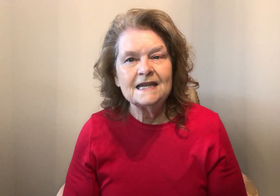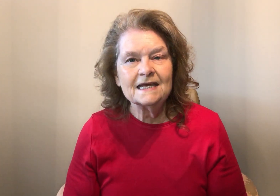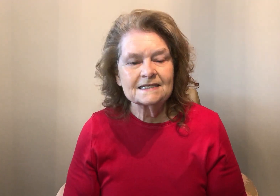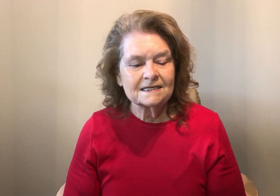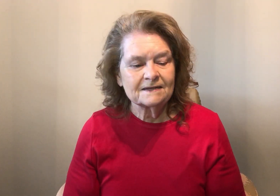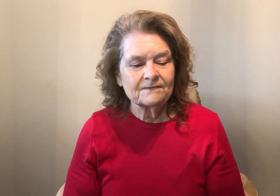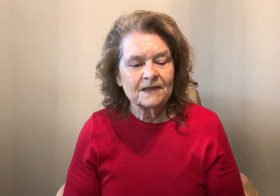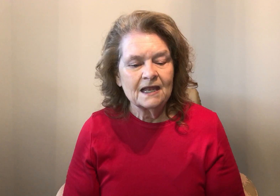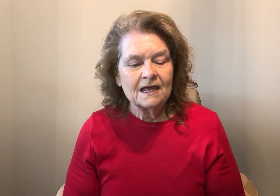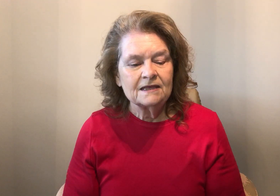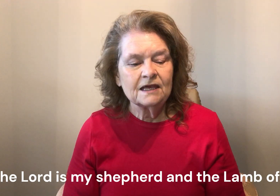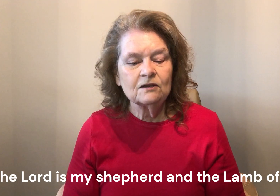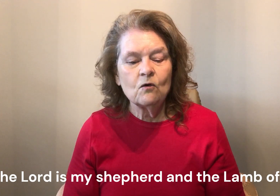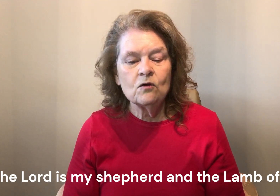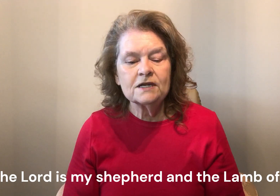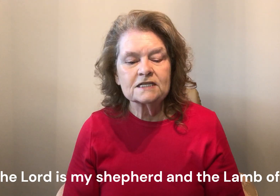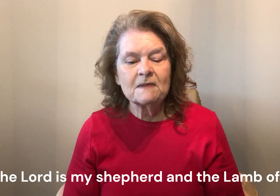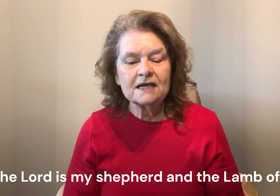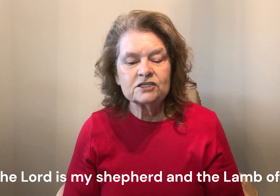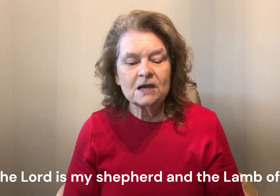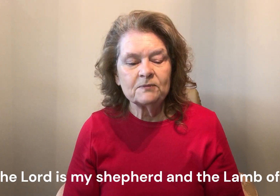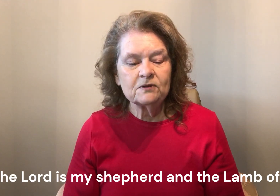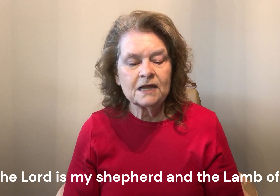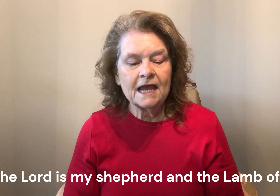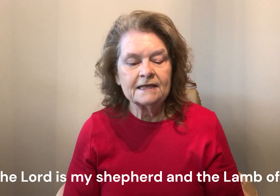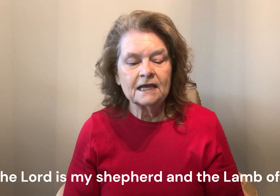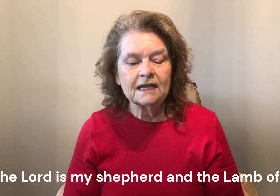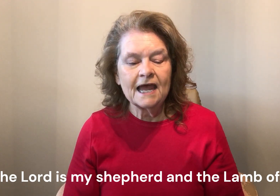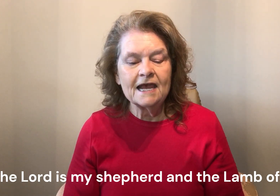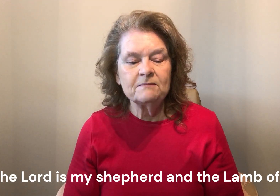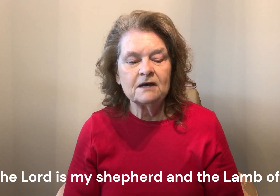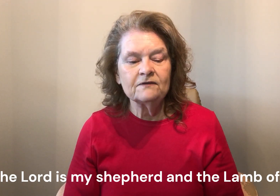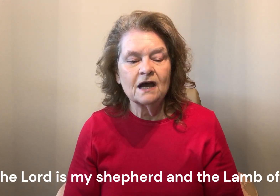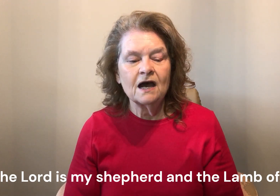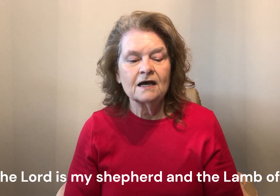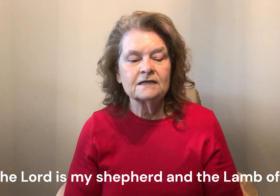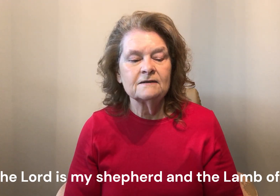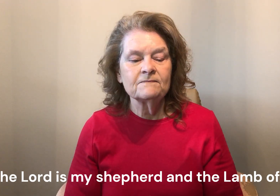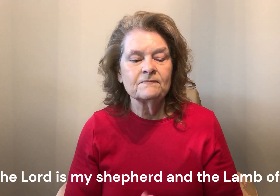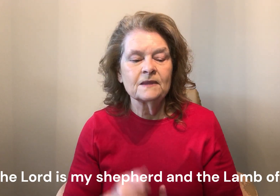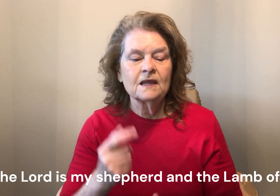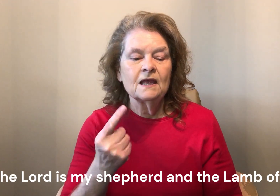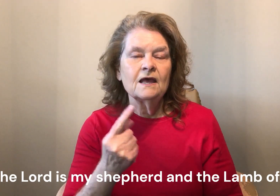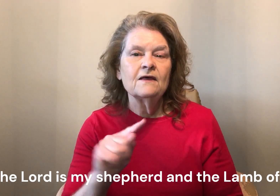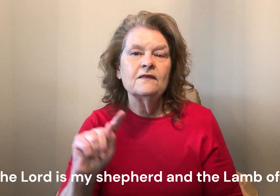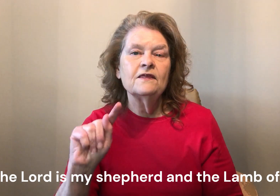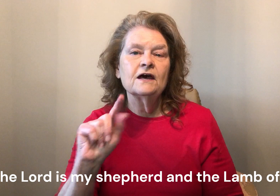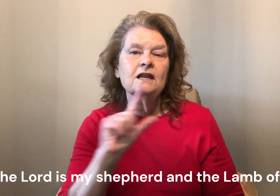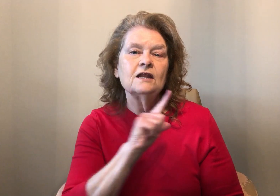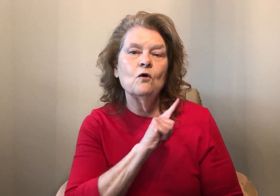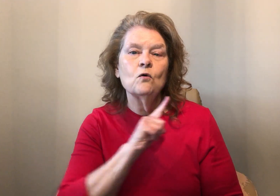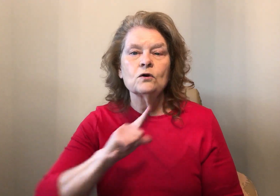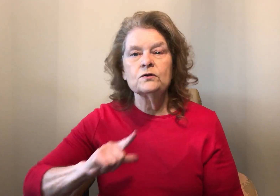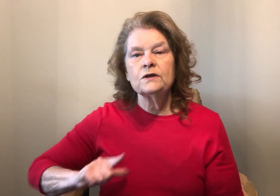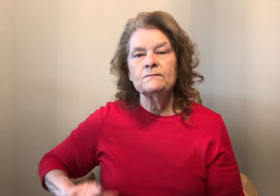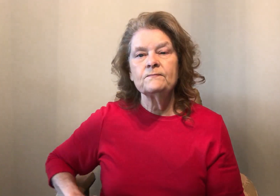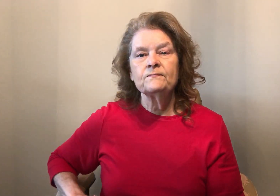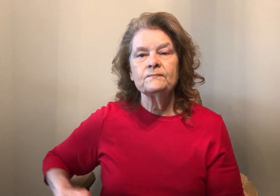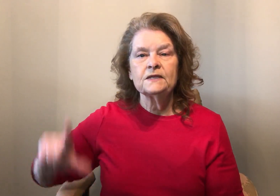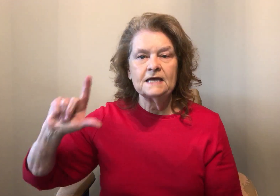Next. The Lord is my shepherd and the Lamb of God. The Lord, the